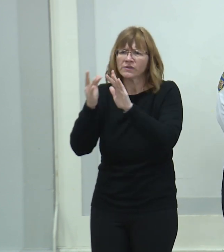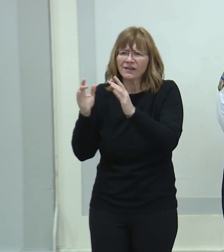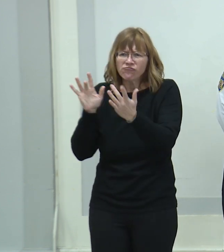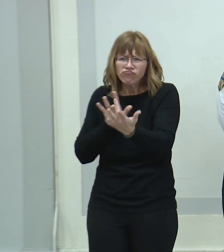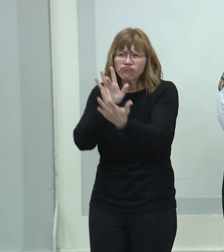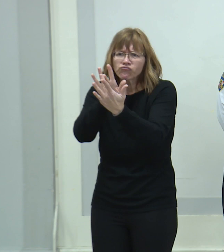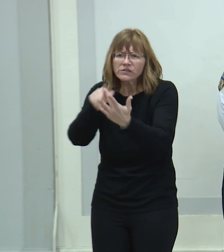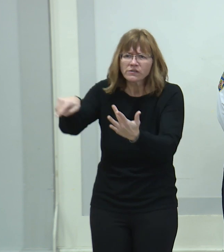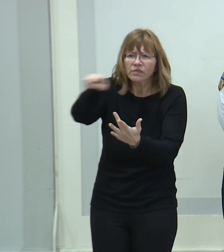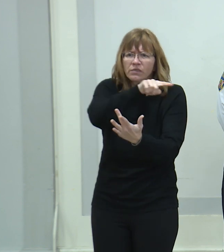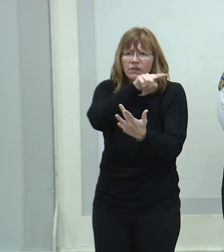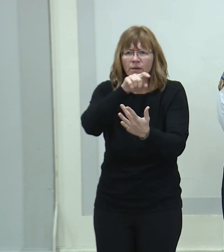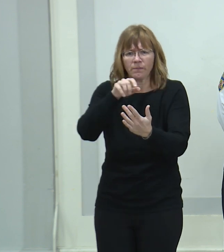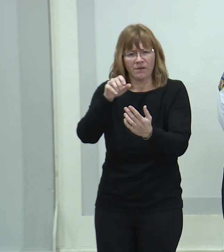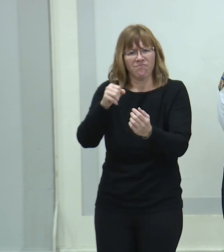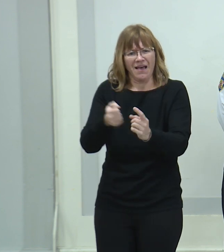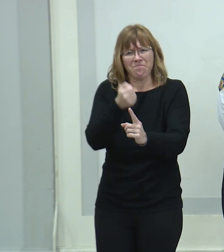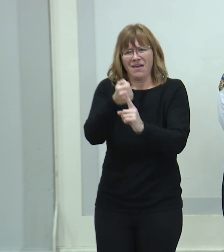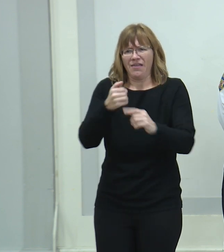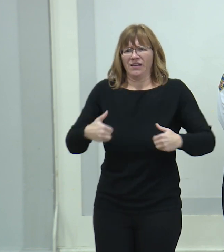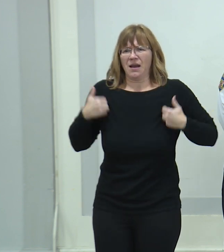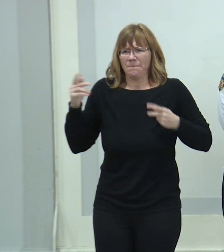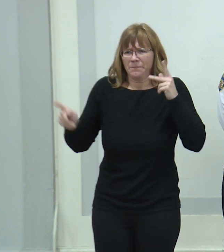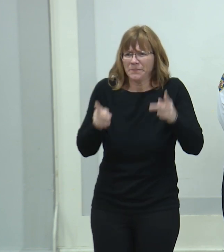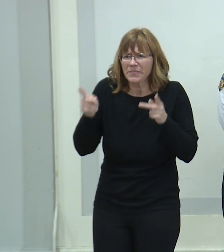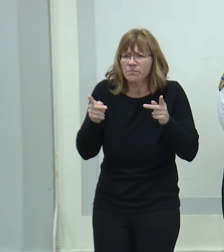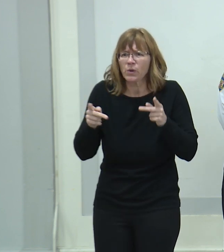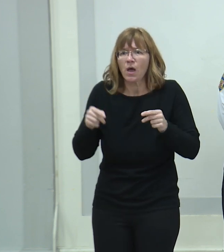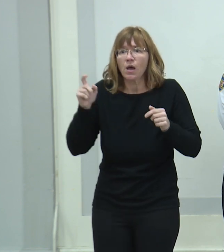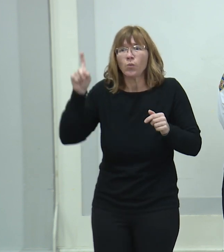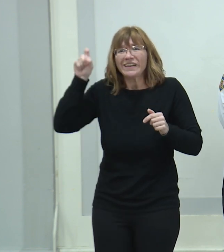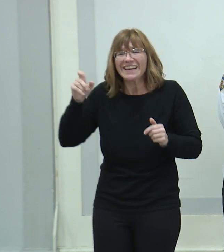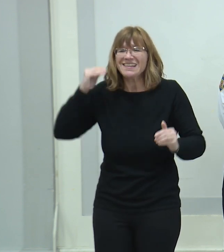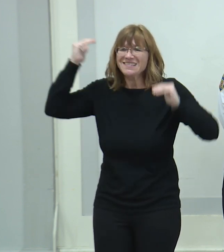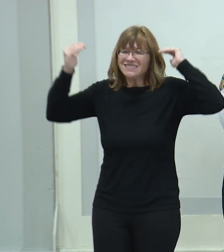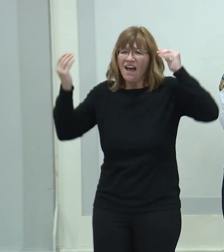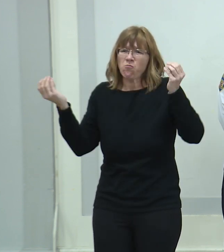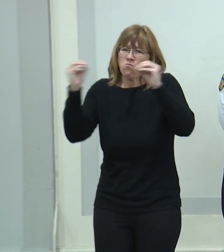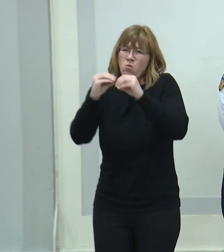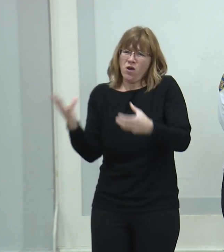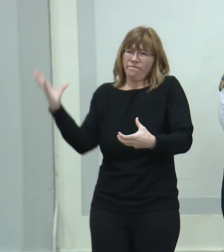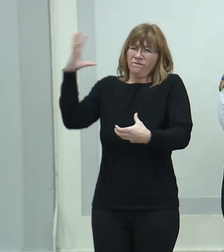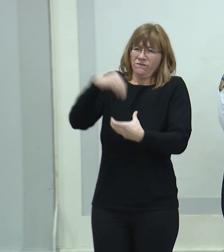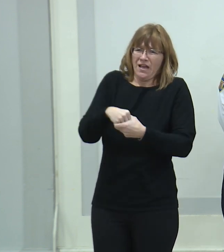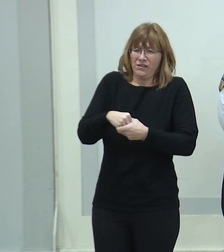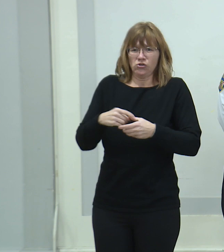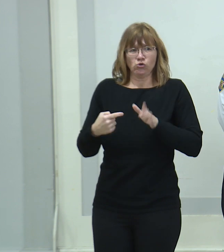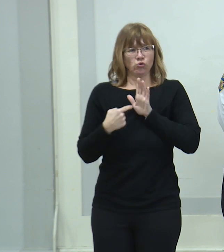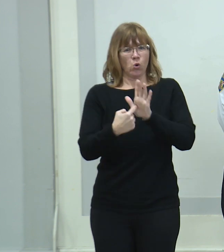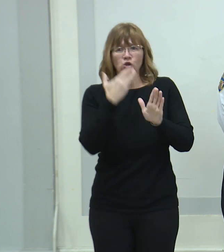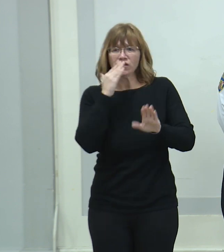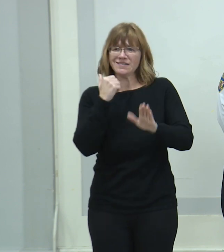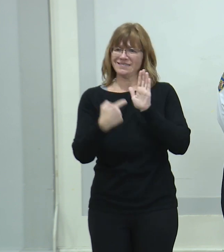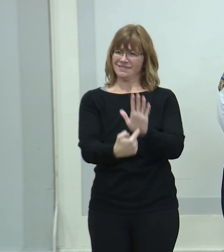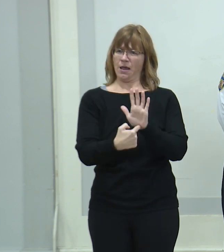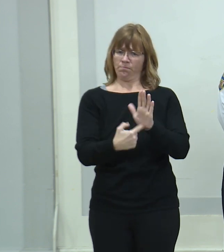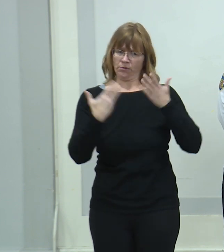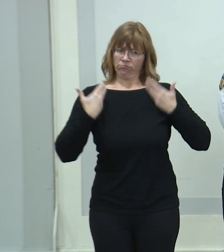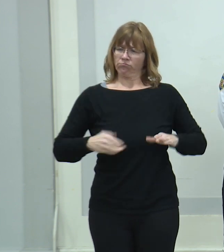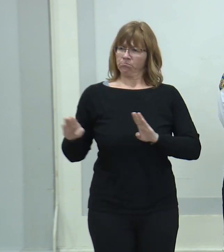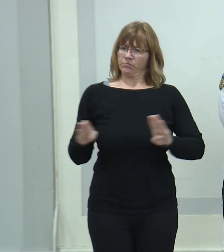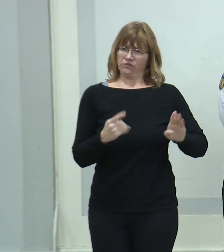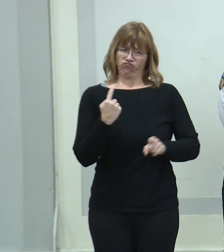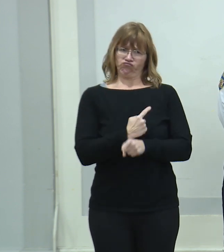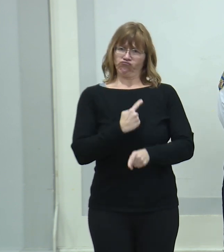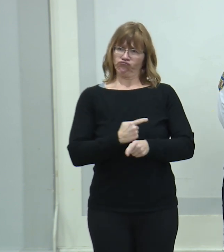we also need people, adults mainly, to act right so that we can get back to a sense of normal for them. This is why I'm pushing us